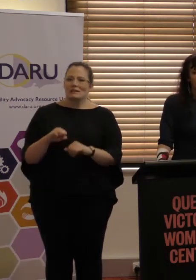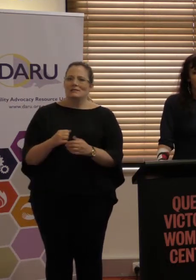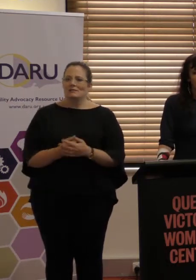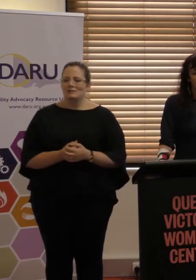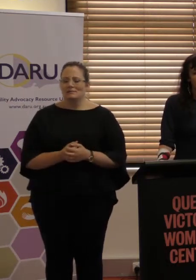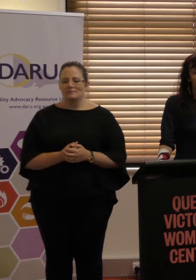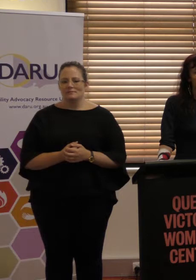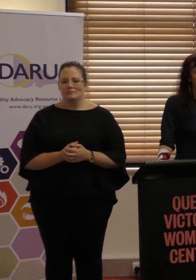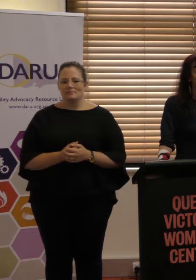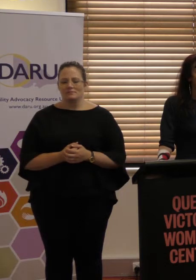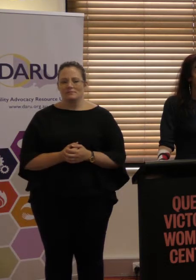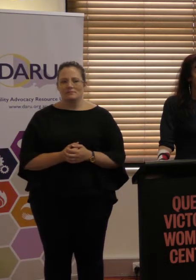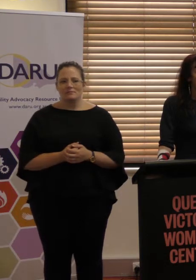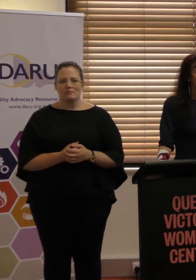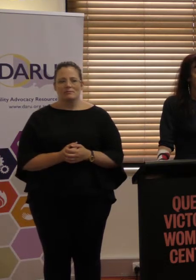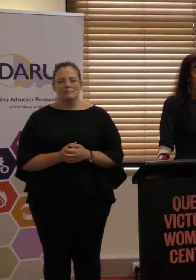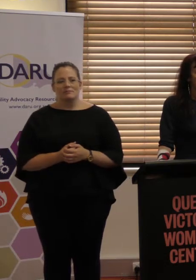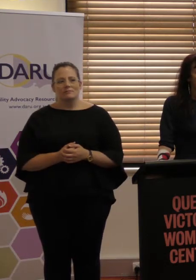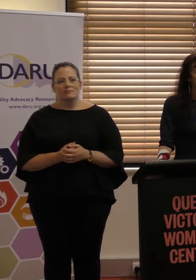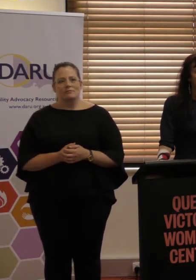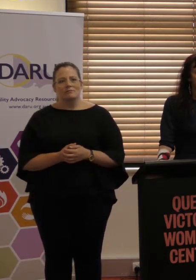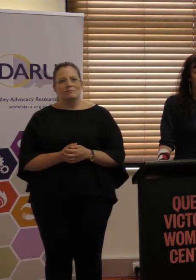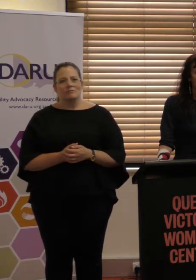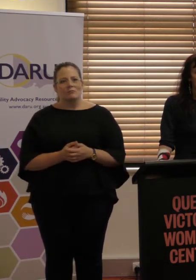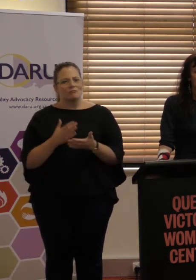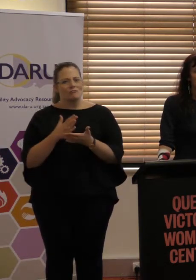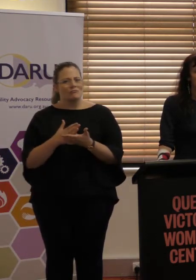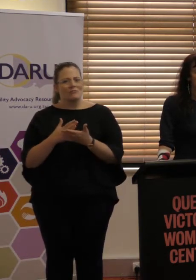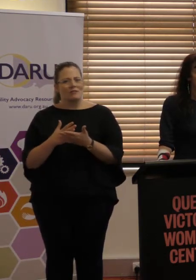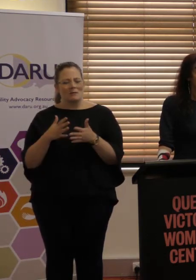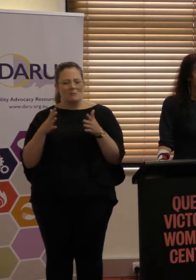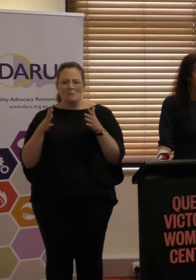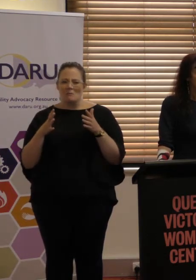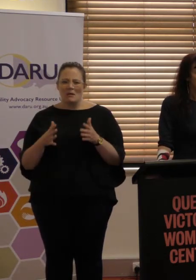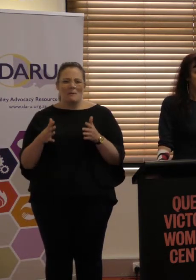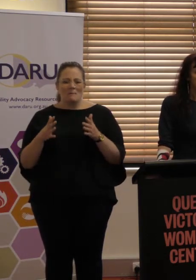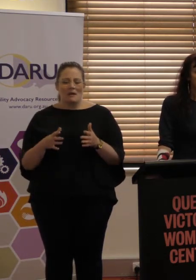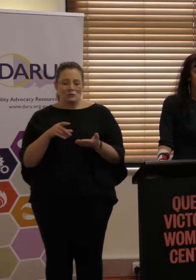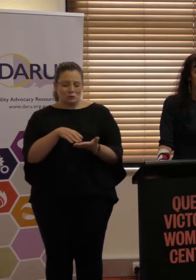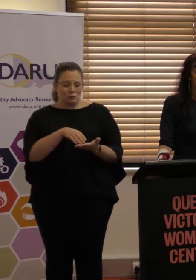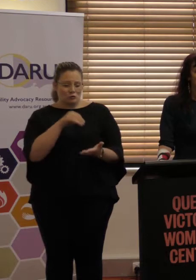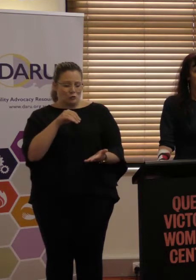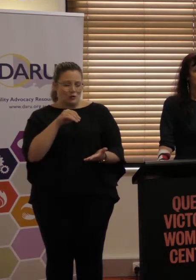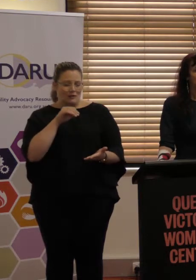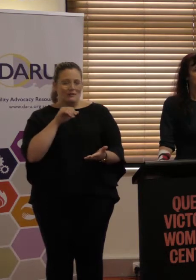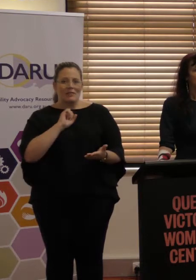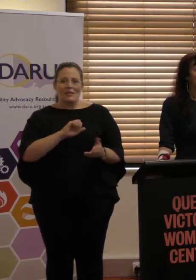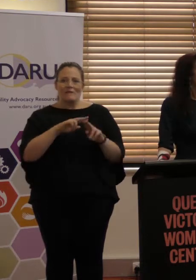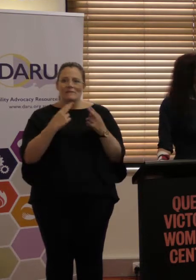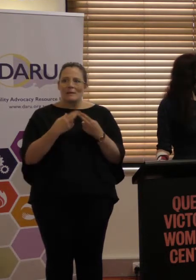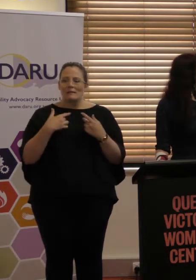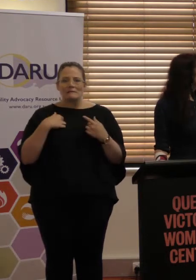bizarre that students might have to have their families risk such a thing simply to get an